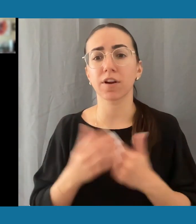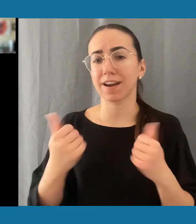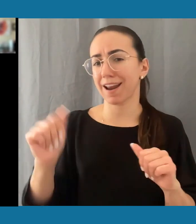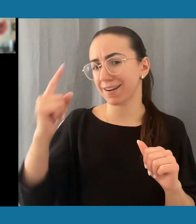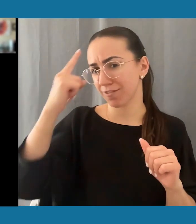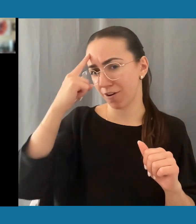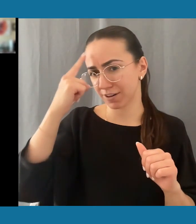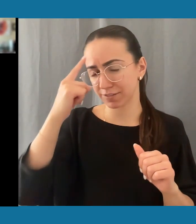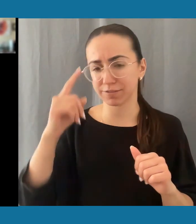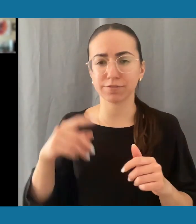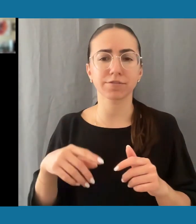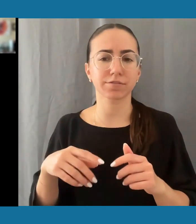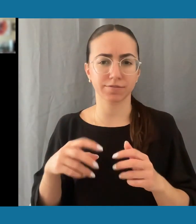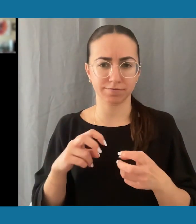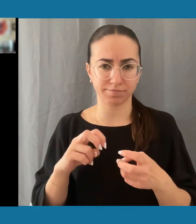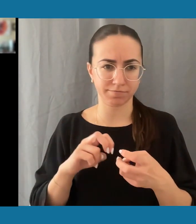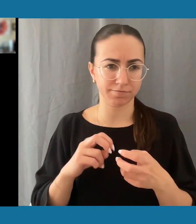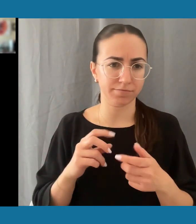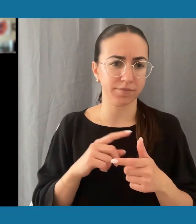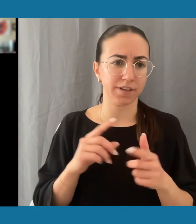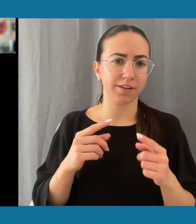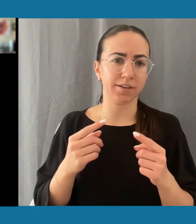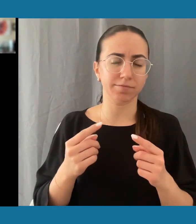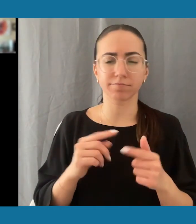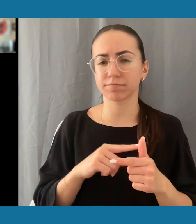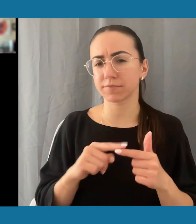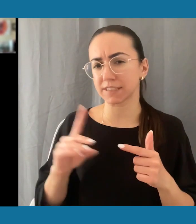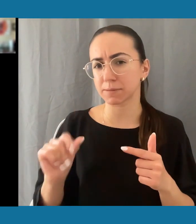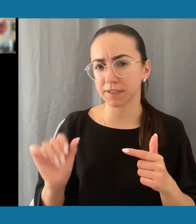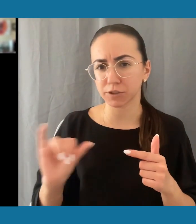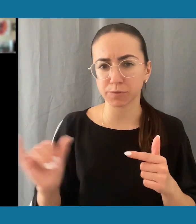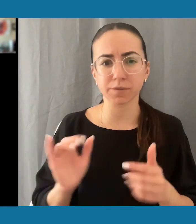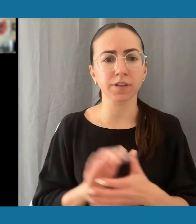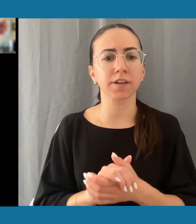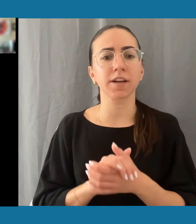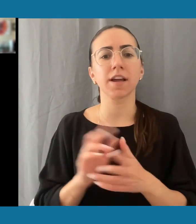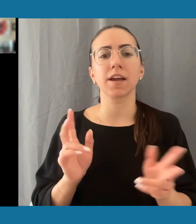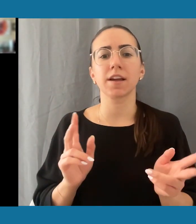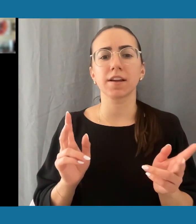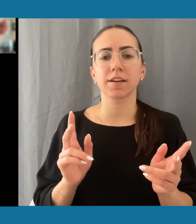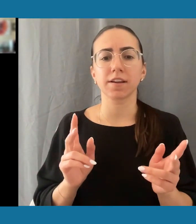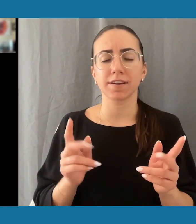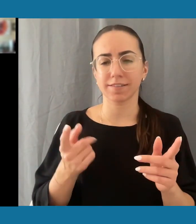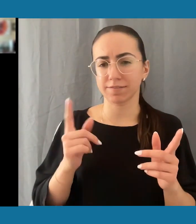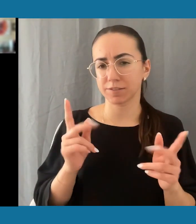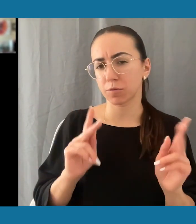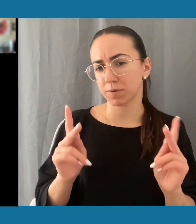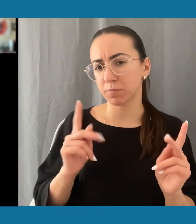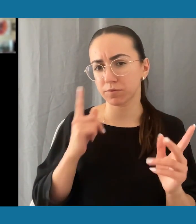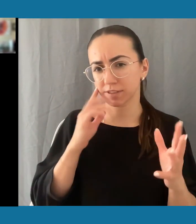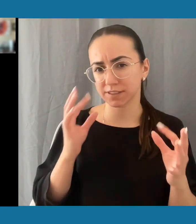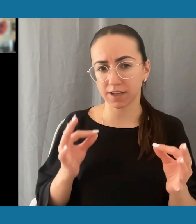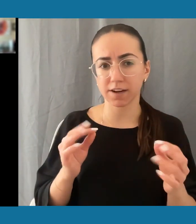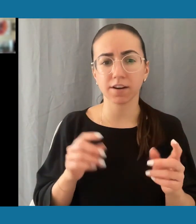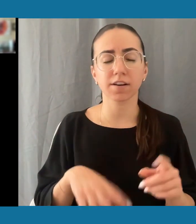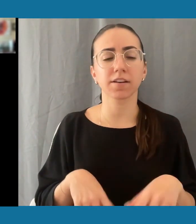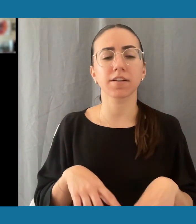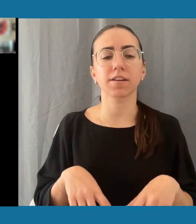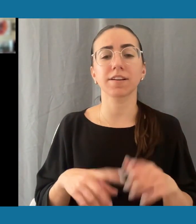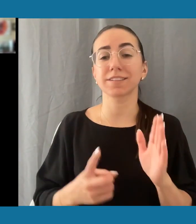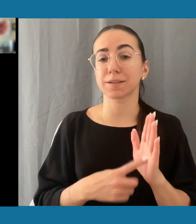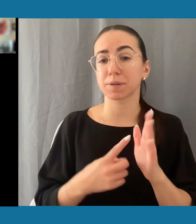people who do need people to make decisions on their behalf, but oftentimes guardianship and guardian advocacy